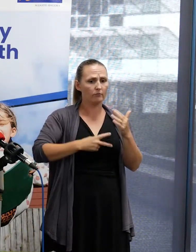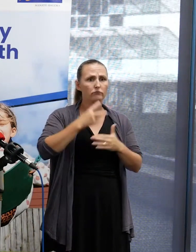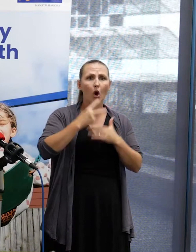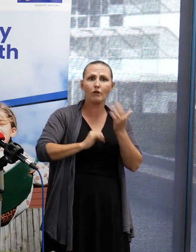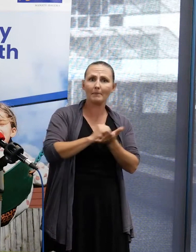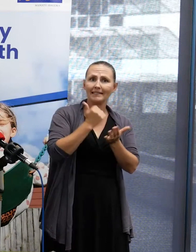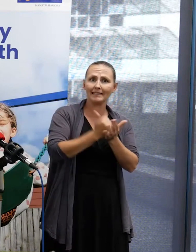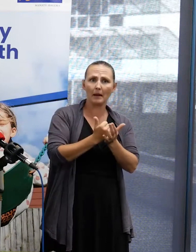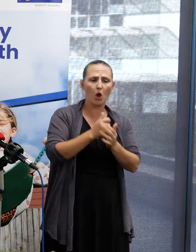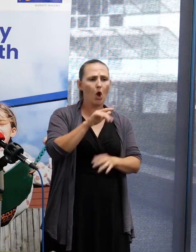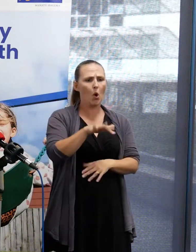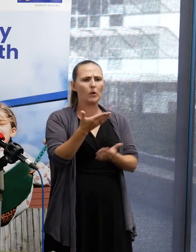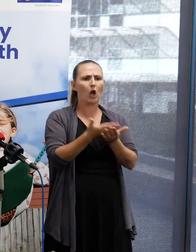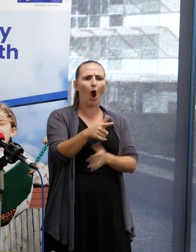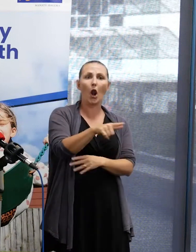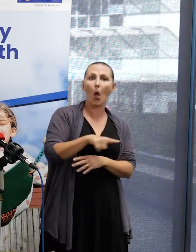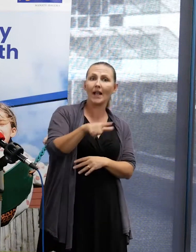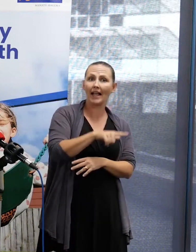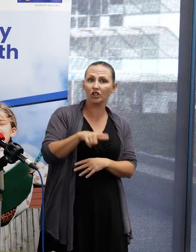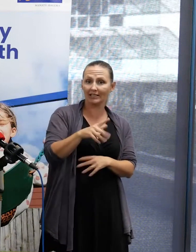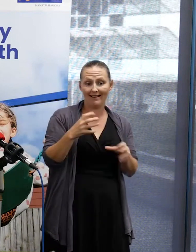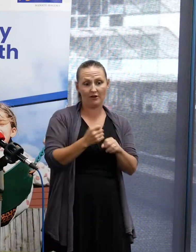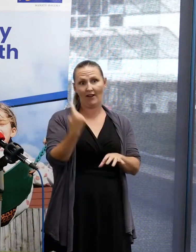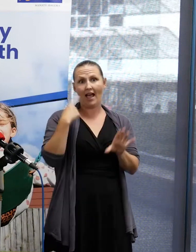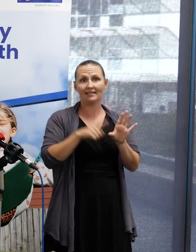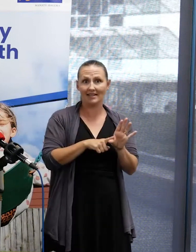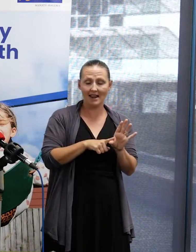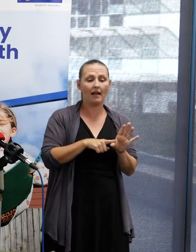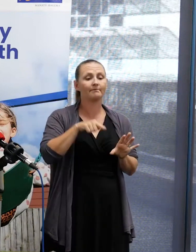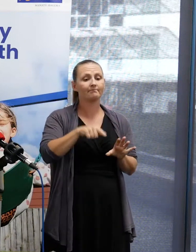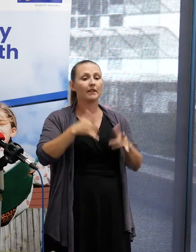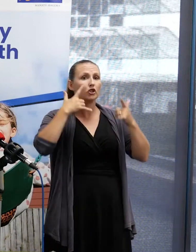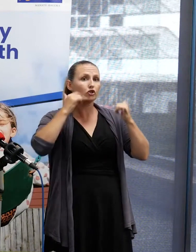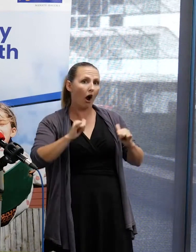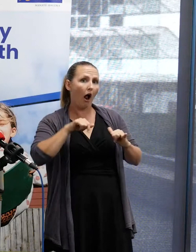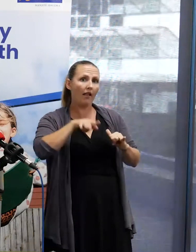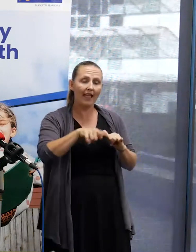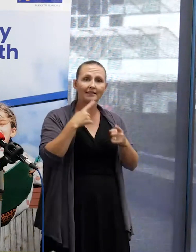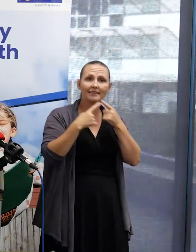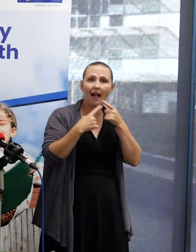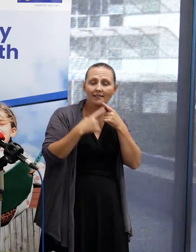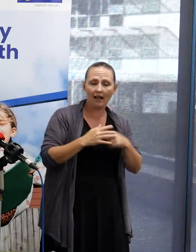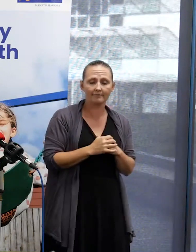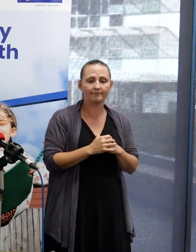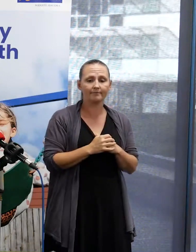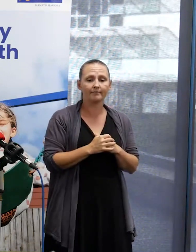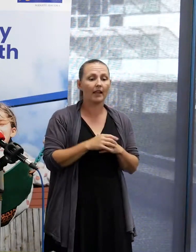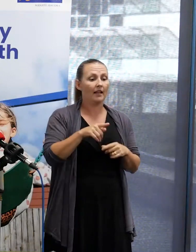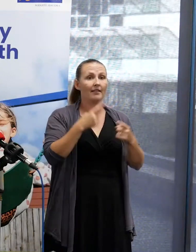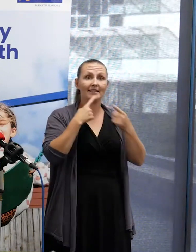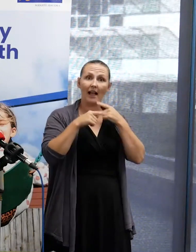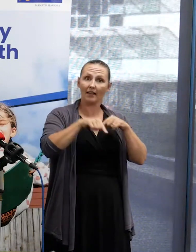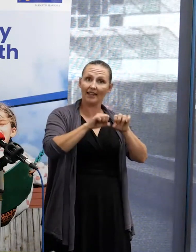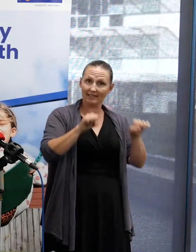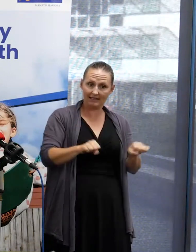trialled that system. The data from that system has been taken into the border worker testing register and